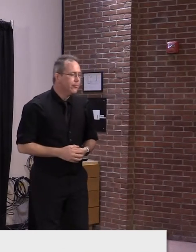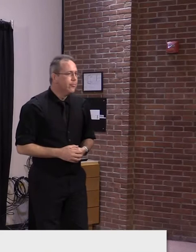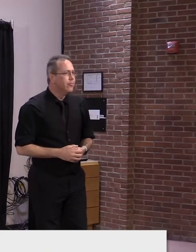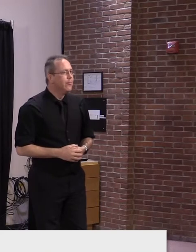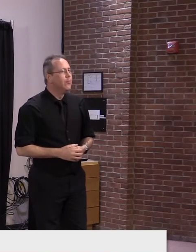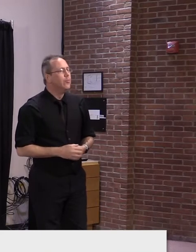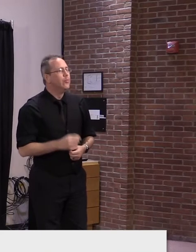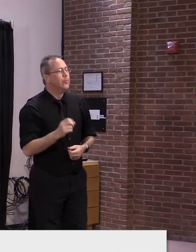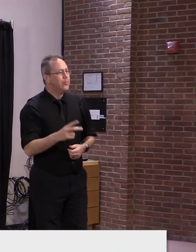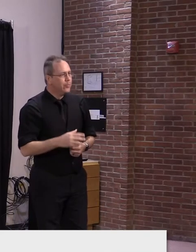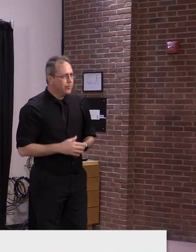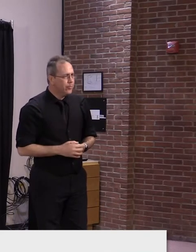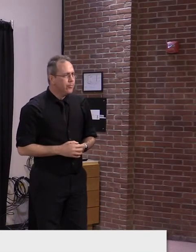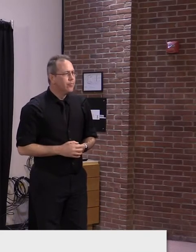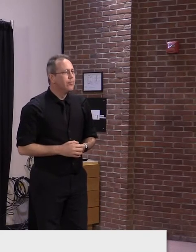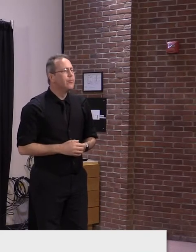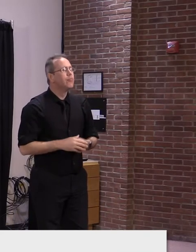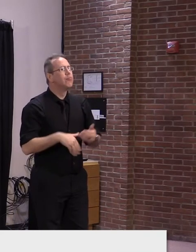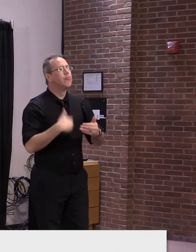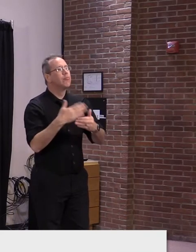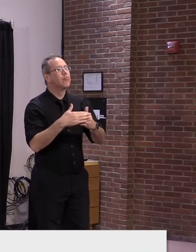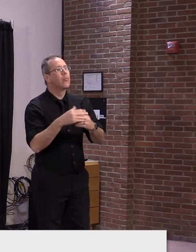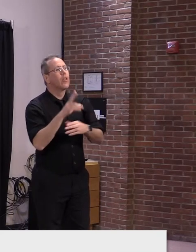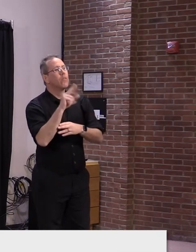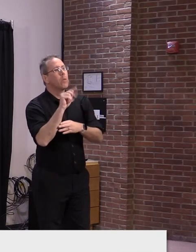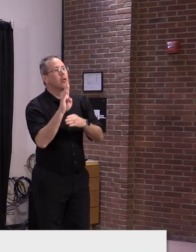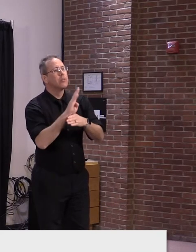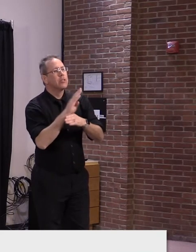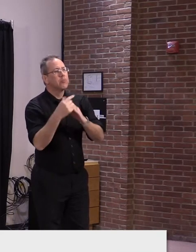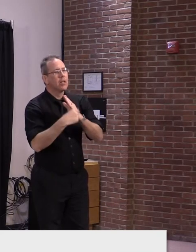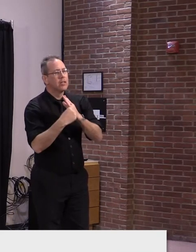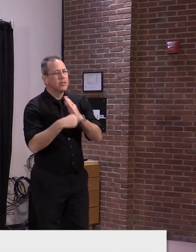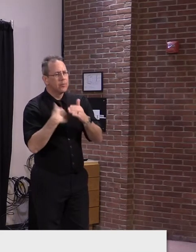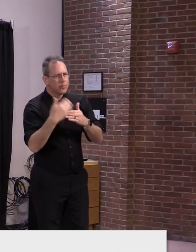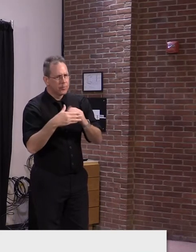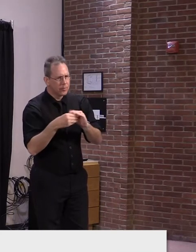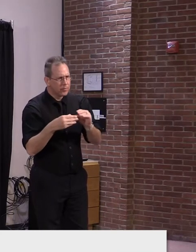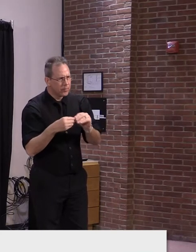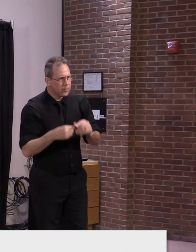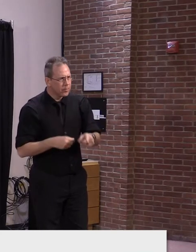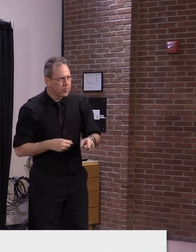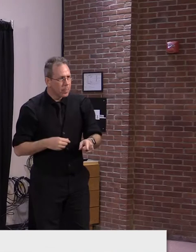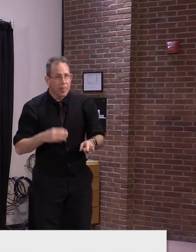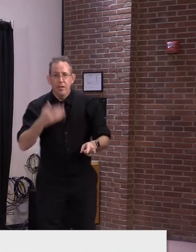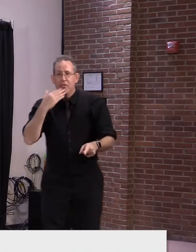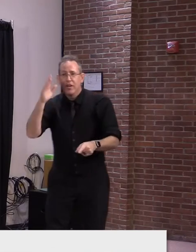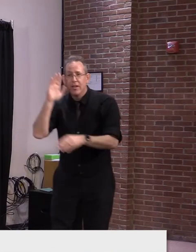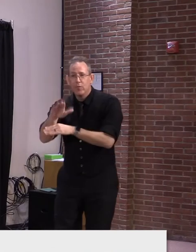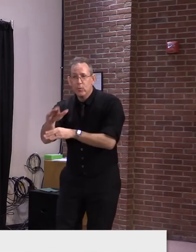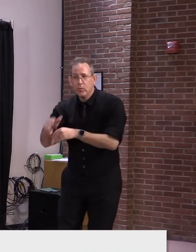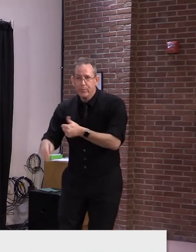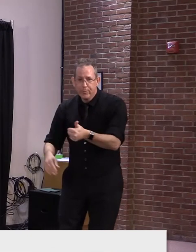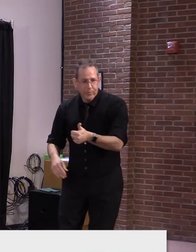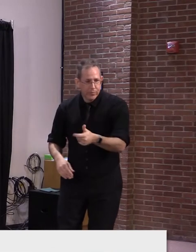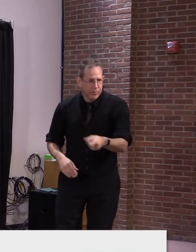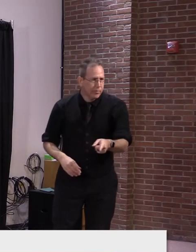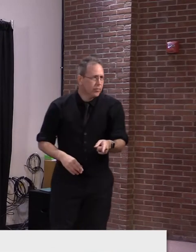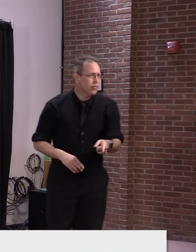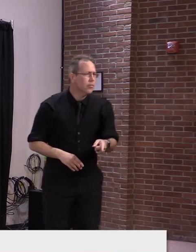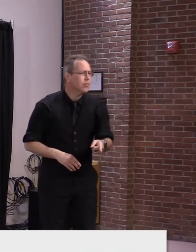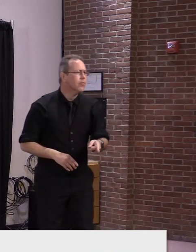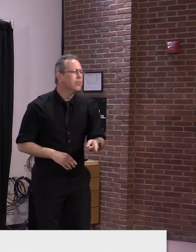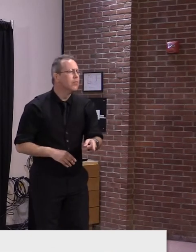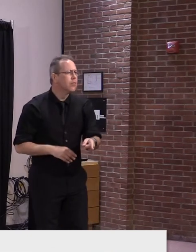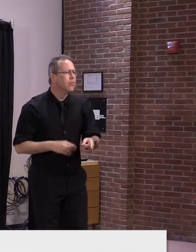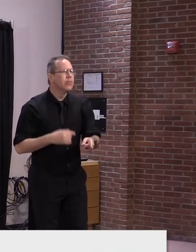Thanks. Tim McQuiston, Vermont Business Magazine. Hey, good afternoon, Governor. There was a lot of workforce issues this week.